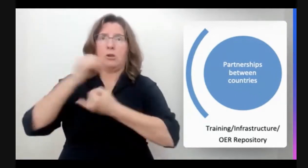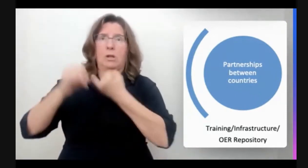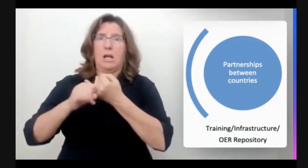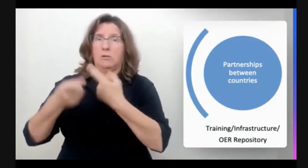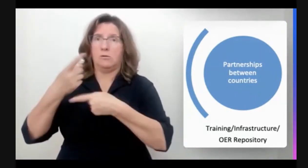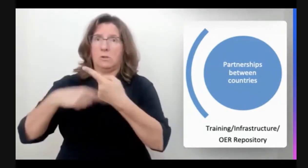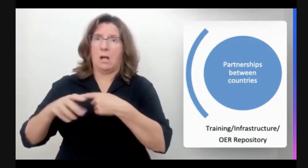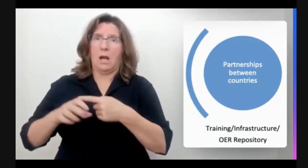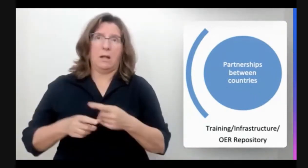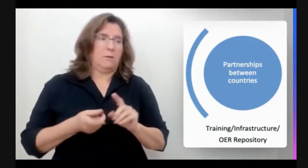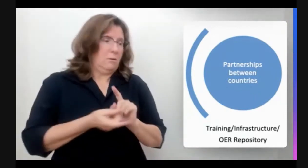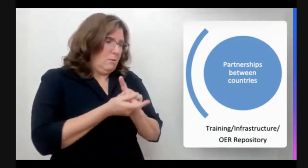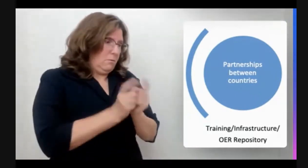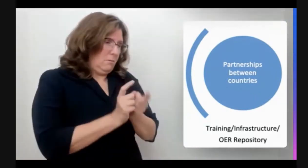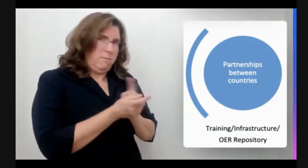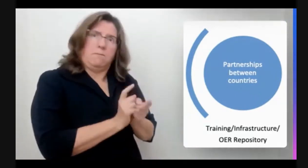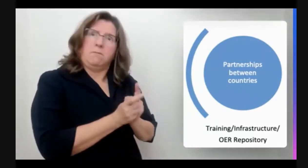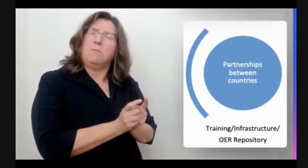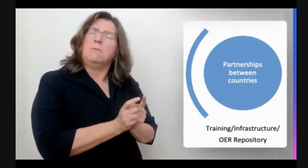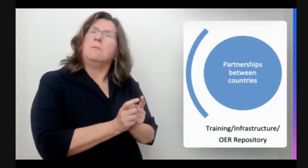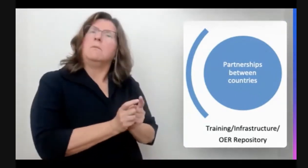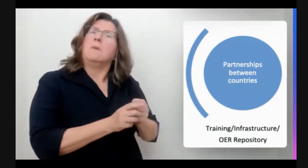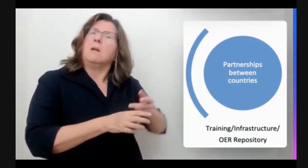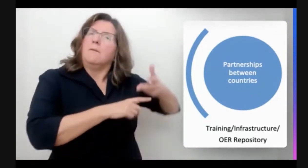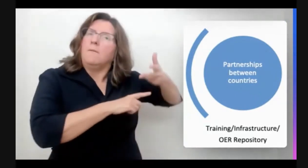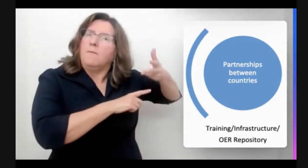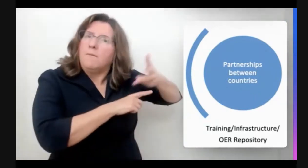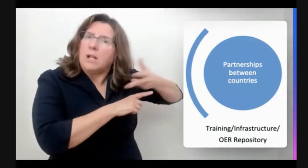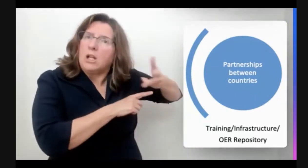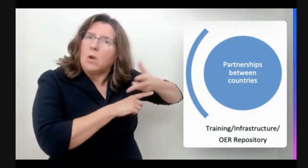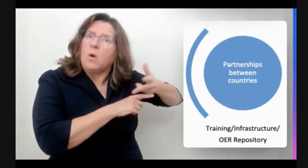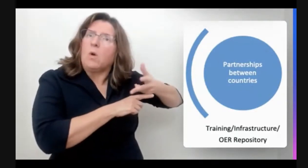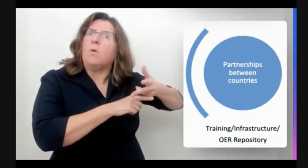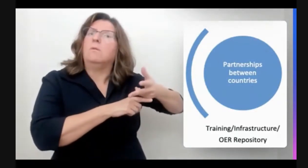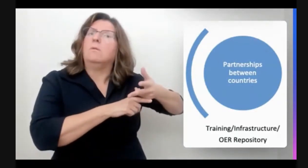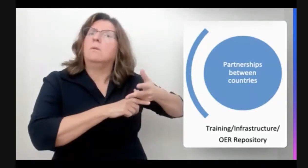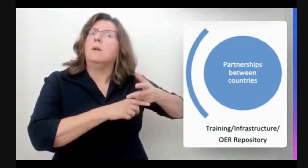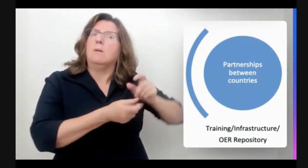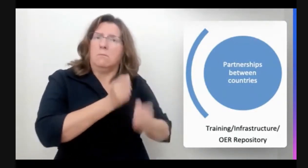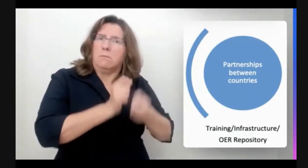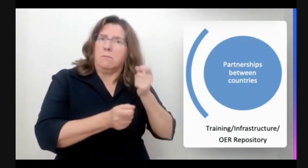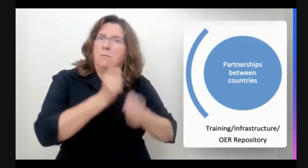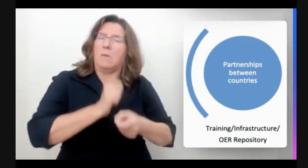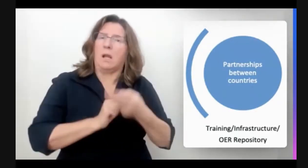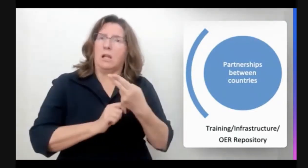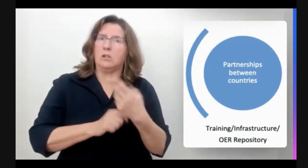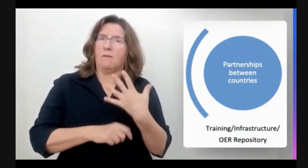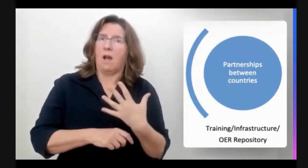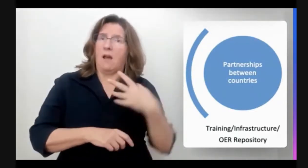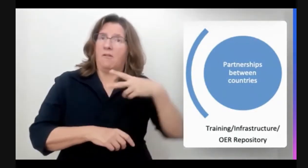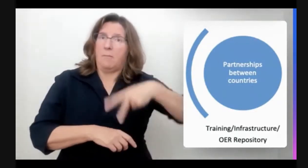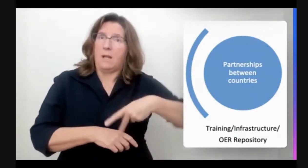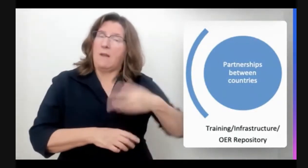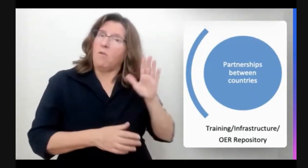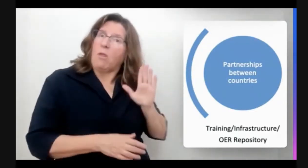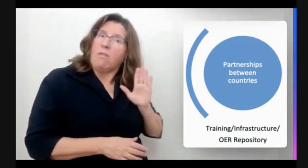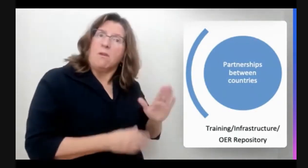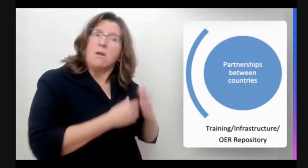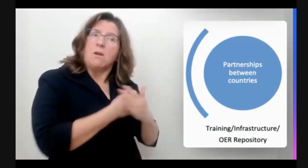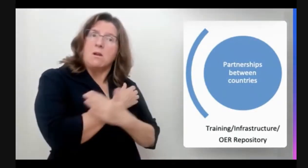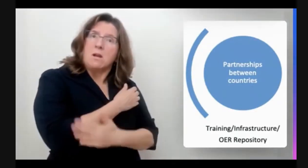begin translating, revising, and redeveloping the resources to meet the needs of their deaf